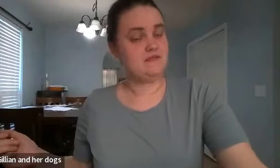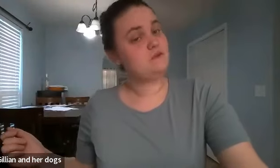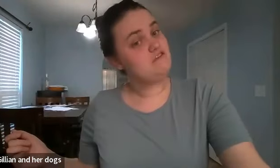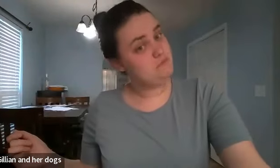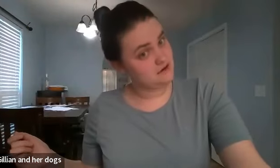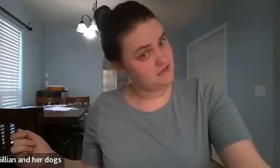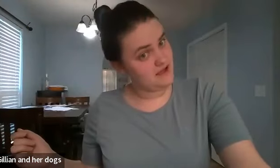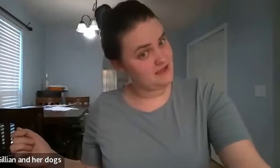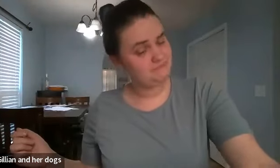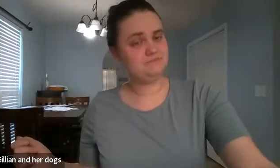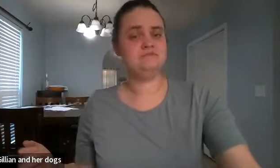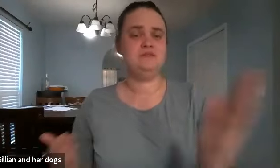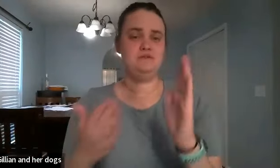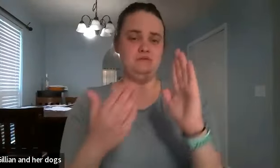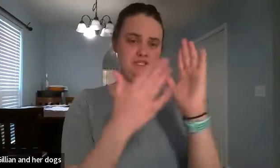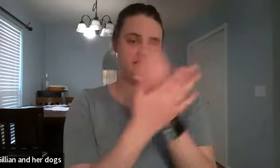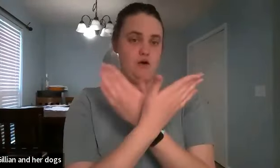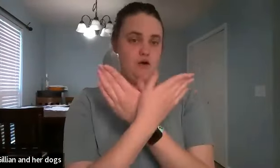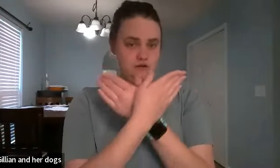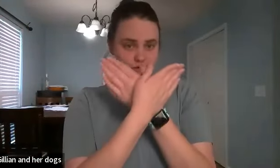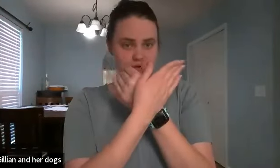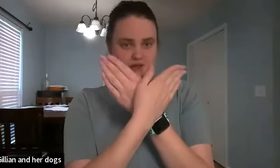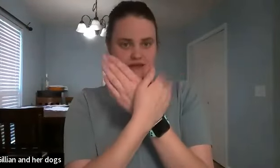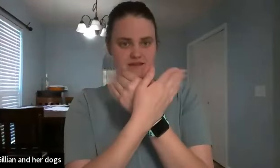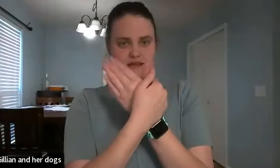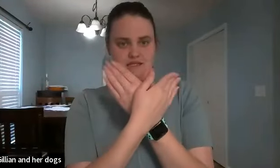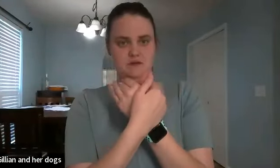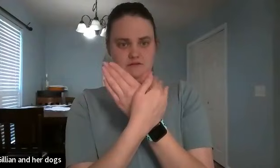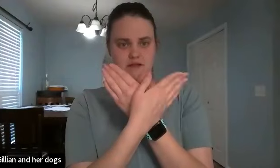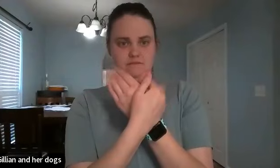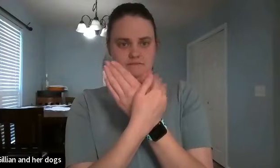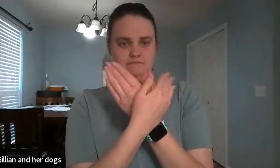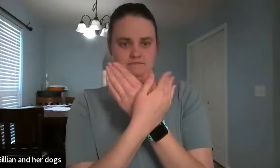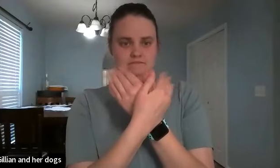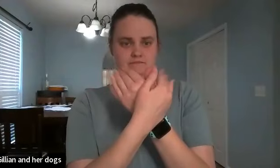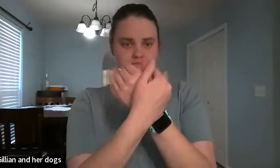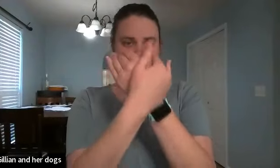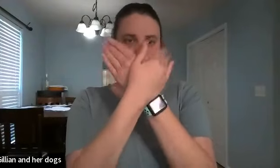Then we have butterfly, which is now your whole hand, and it's butterfly. Butterfly.